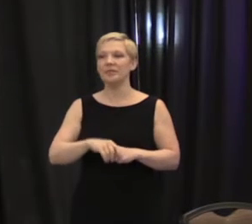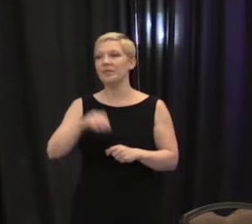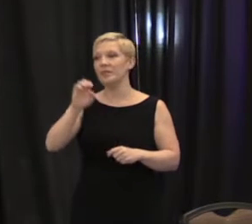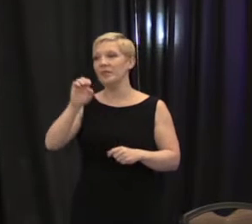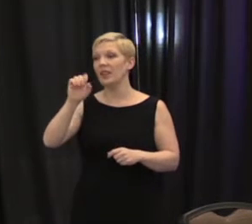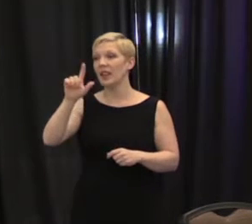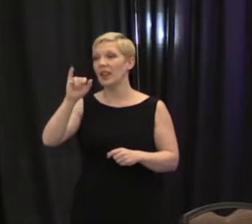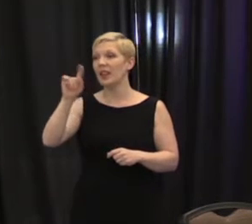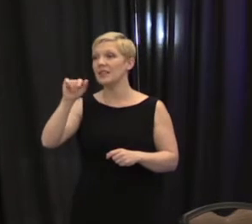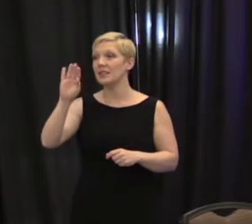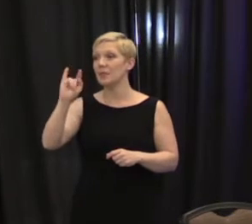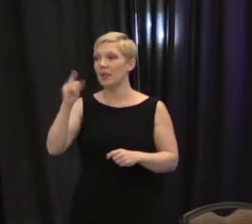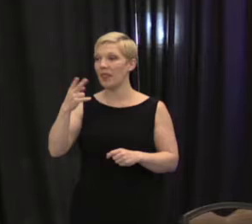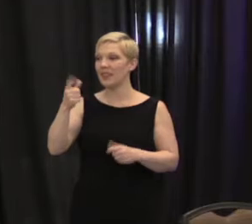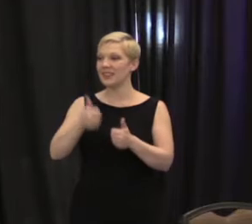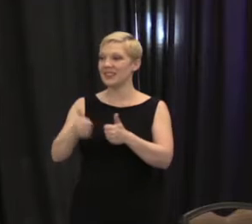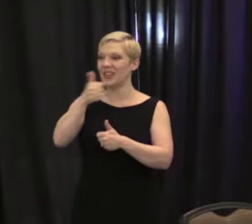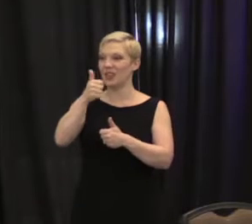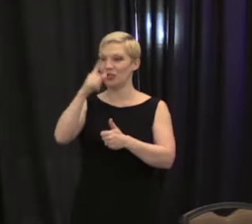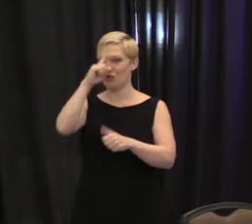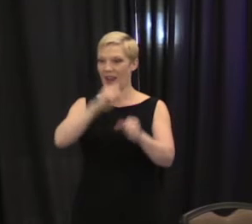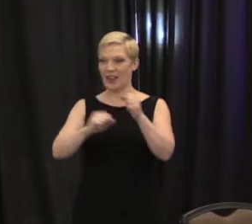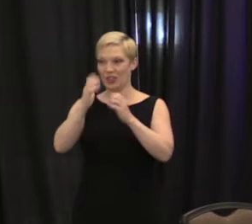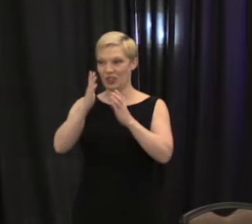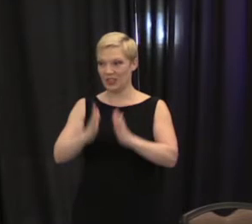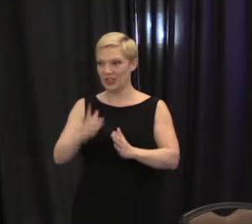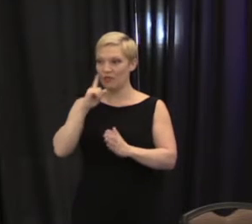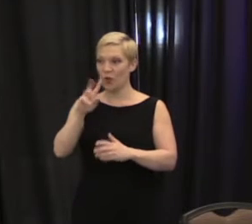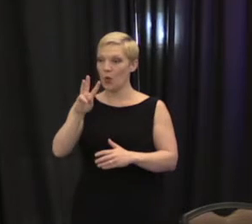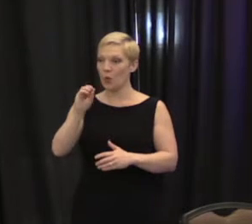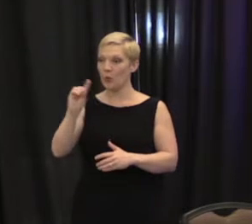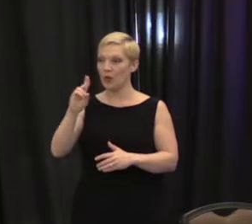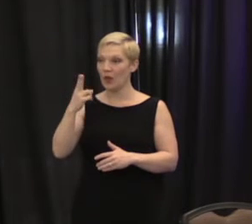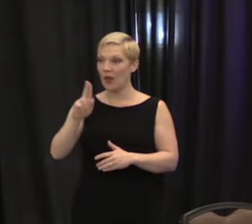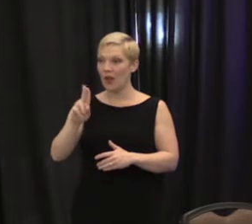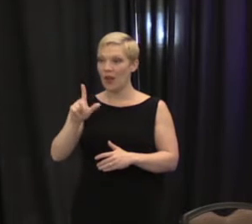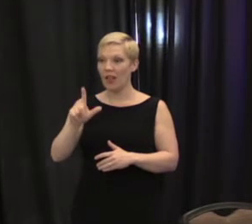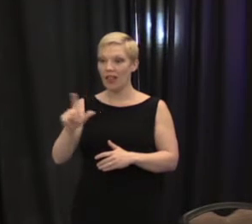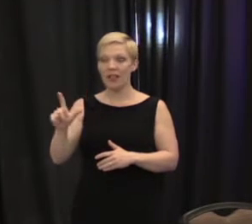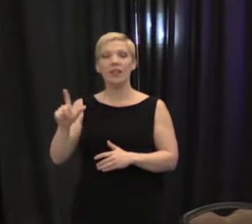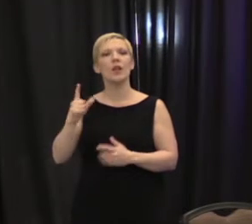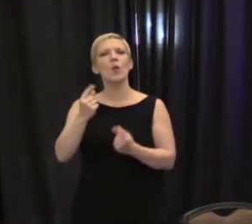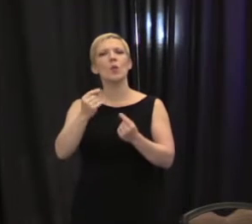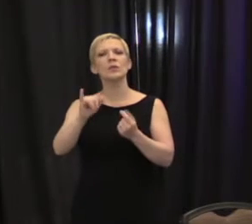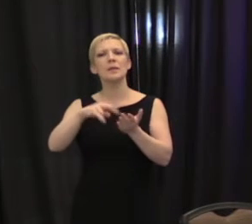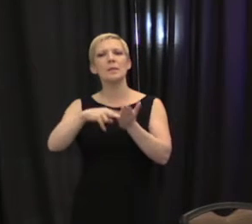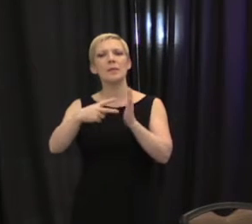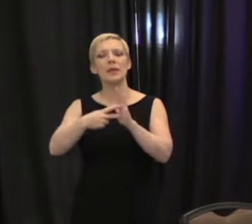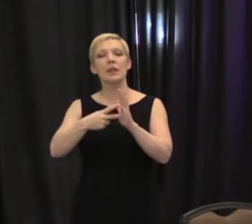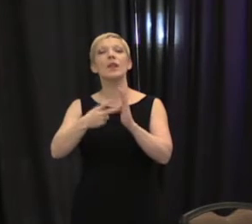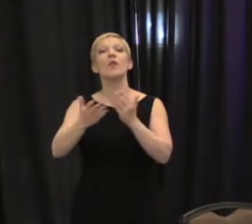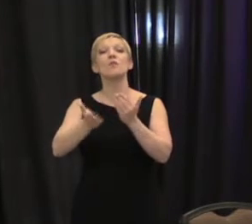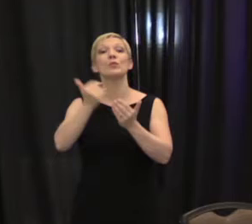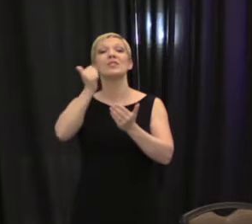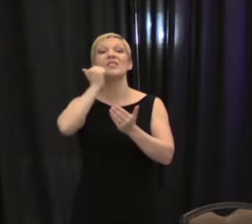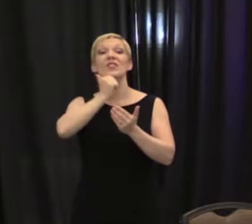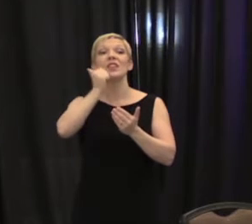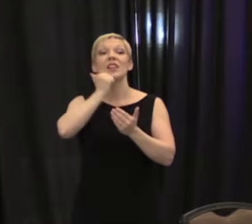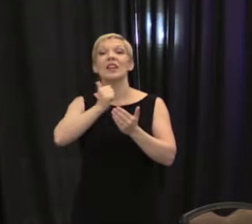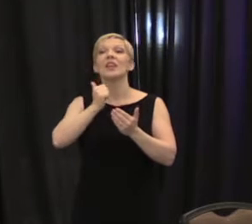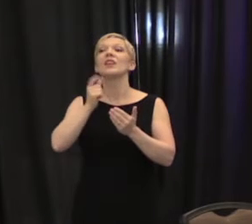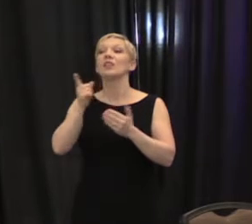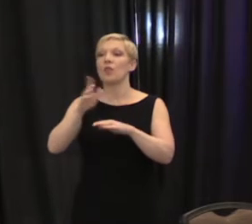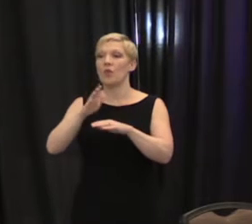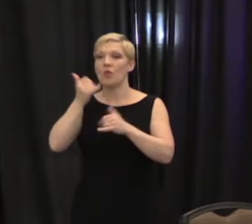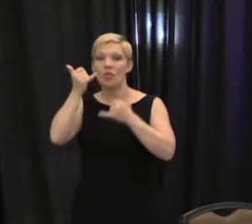Elizabeth is the senior strategist for Woodhull. What that means in reality is that almost every day Elizabeth is